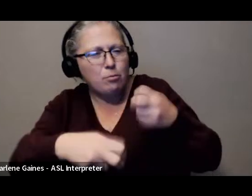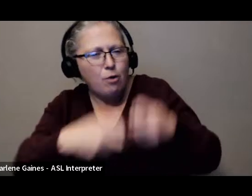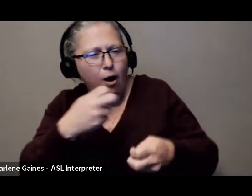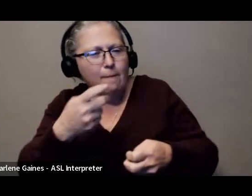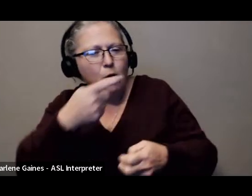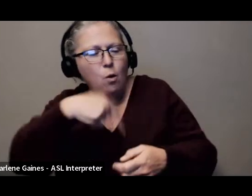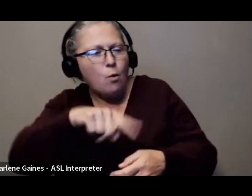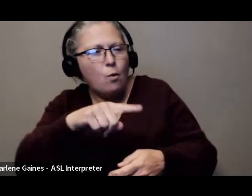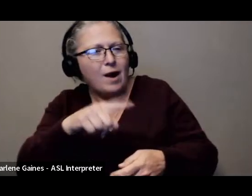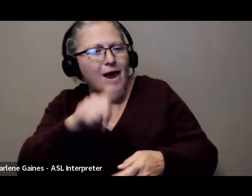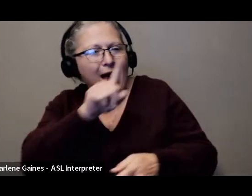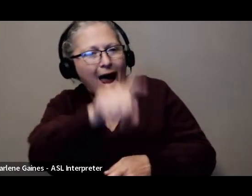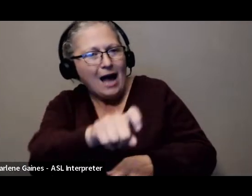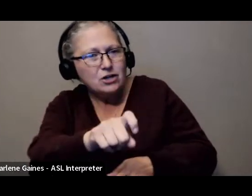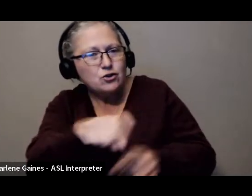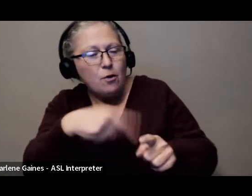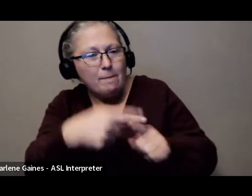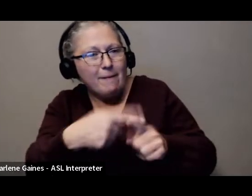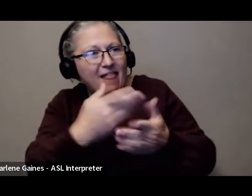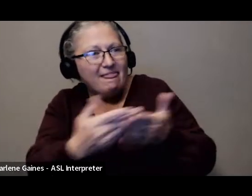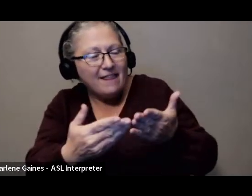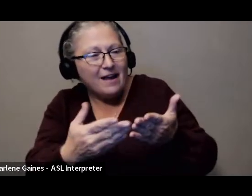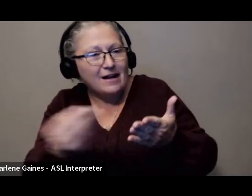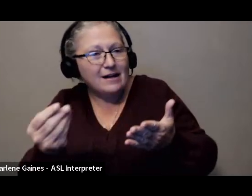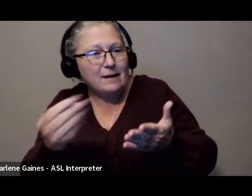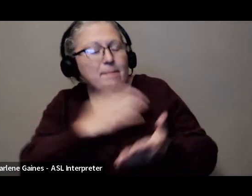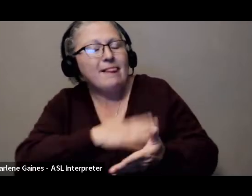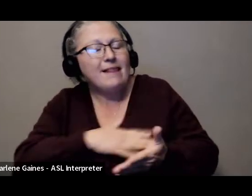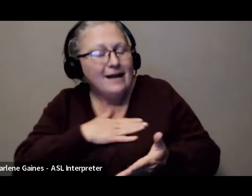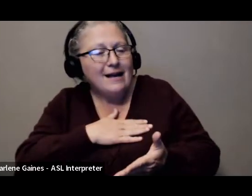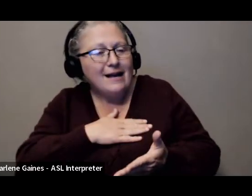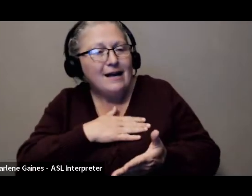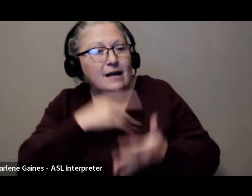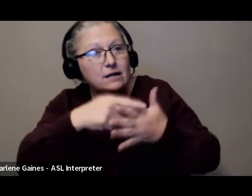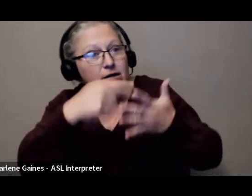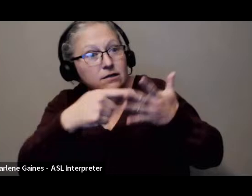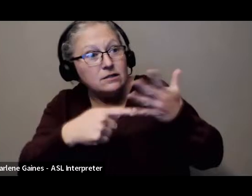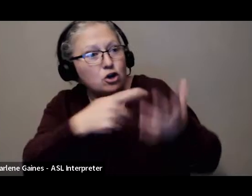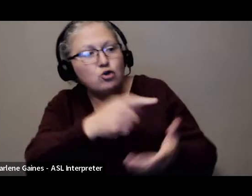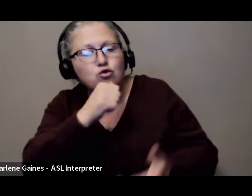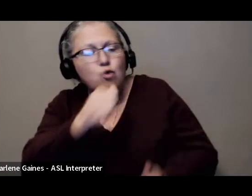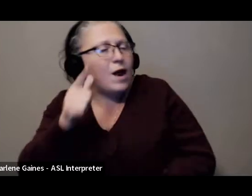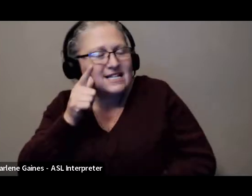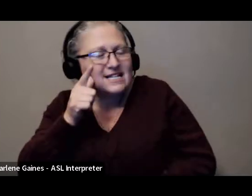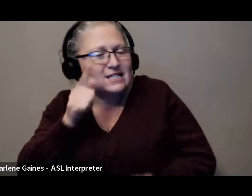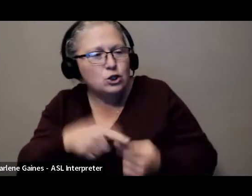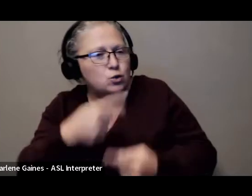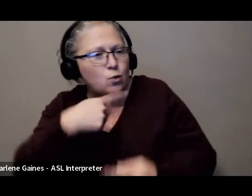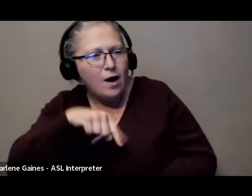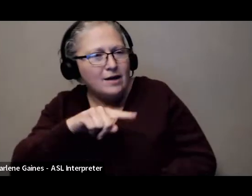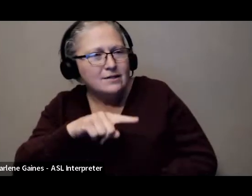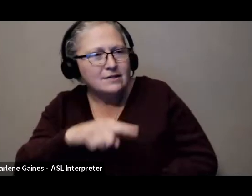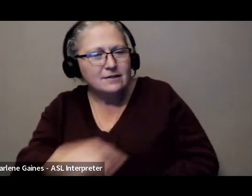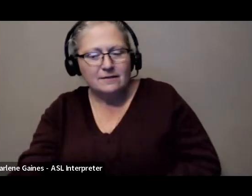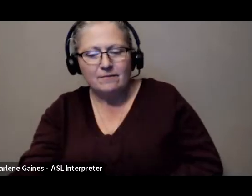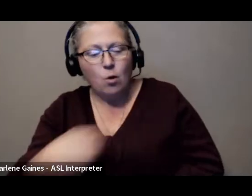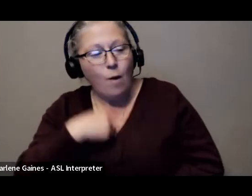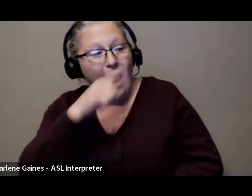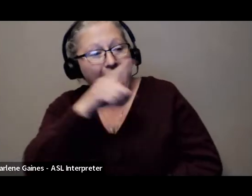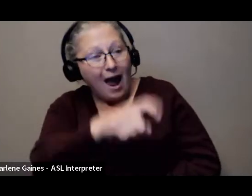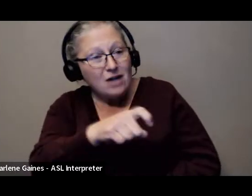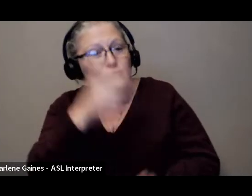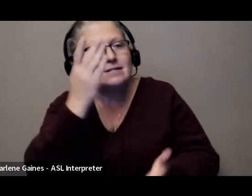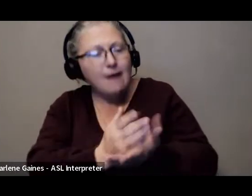is that we ask you about certain things, please, this, that, the other, and you don't listen to us. We're asking you